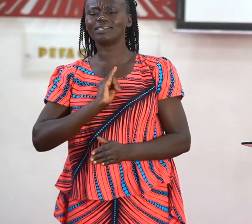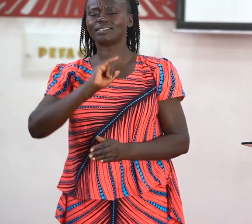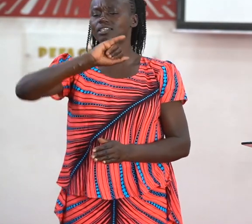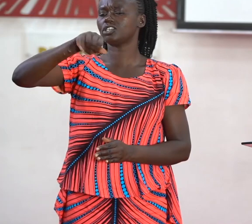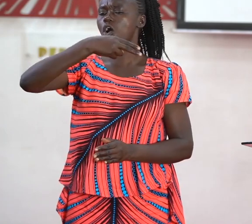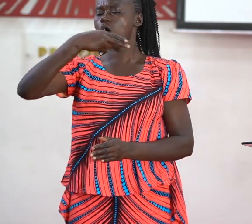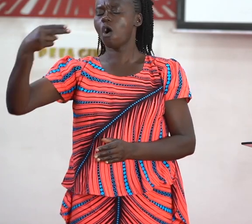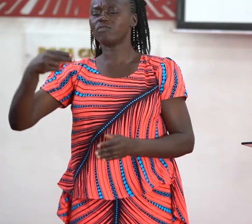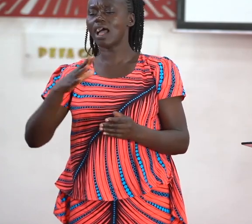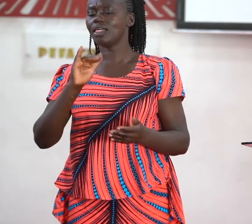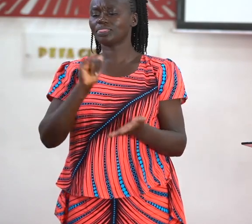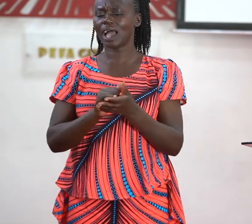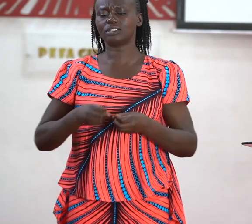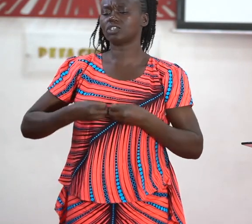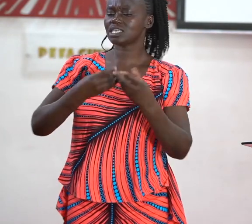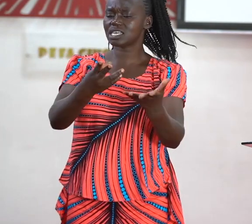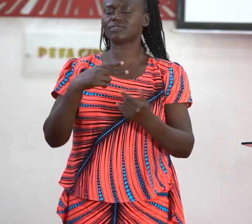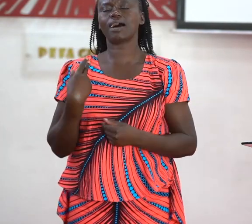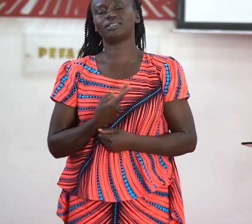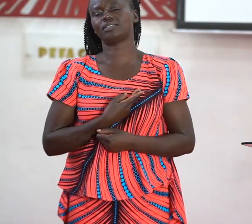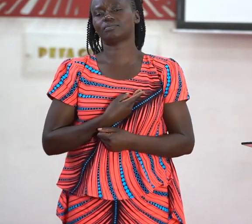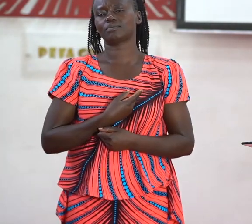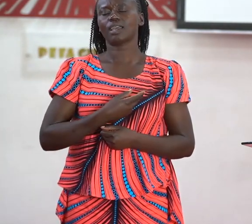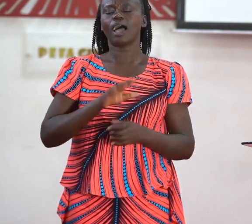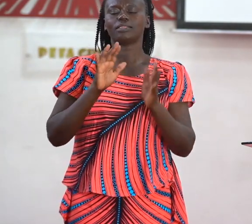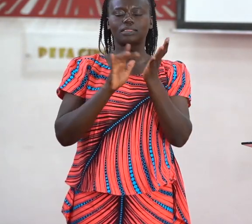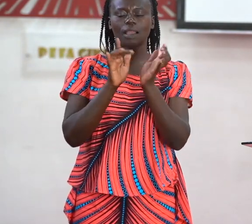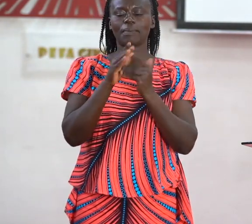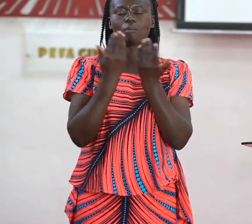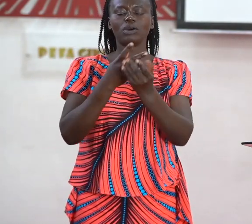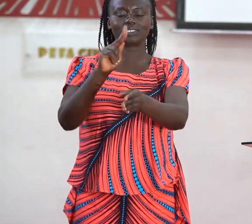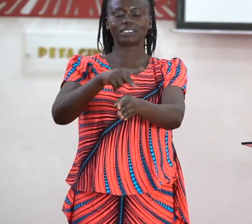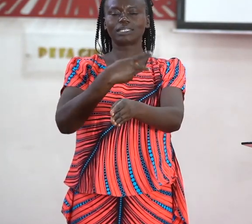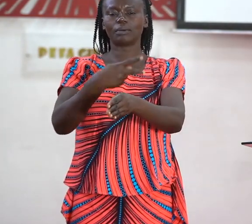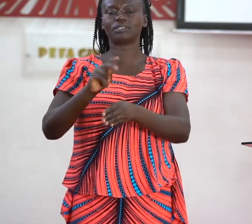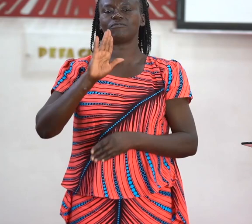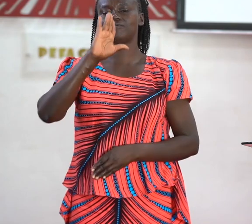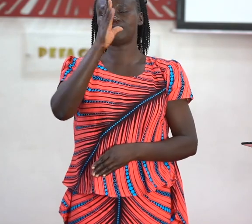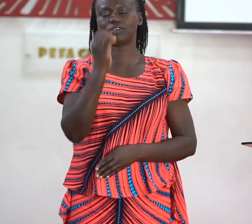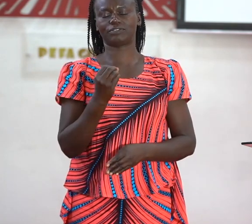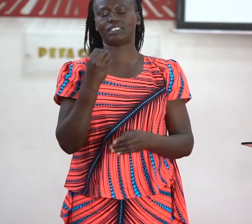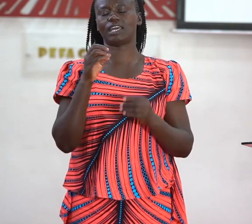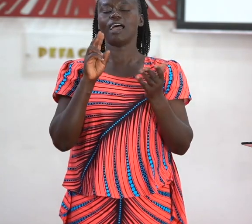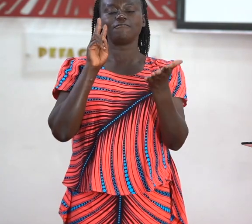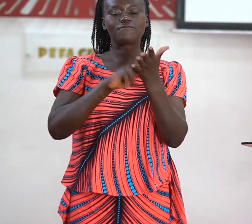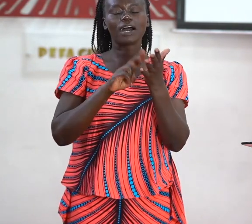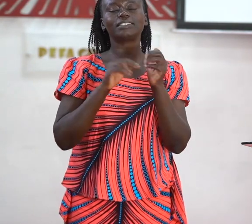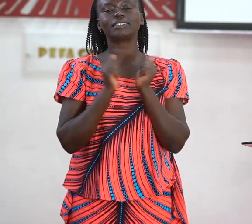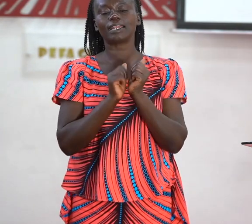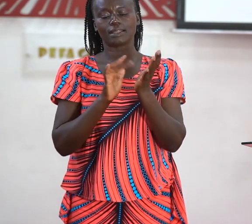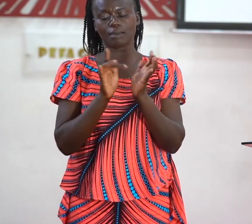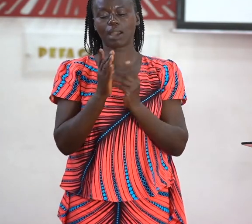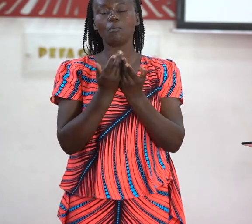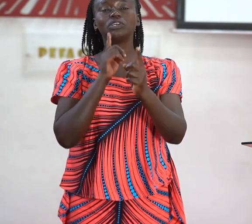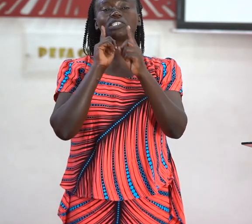Jehovah Jireh. He is our provider. In the book of Psalms chapter 50 and verse 10, the Bible says that